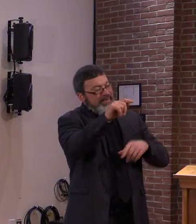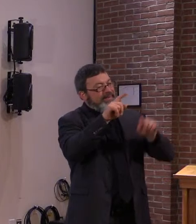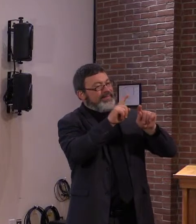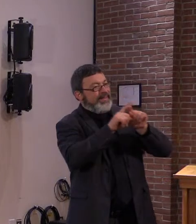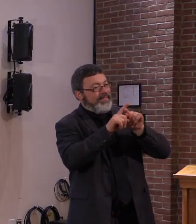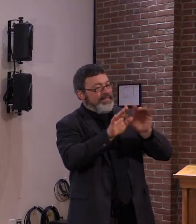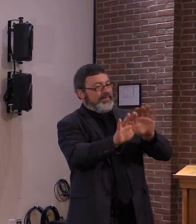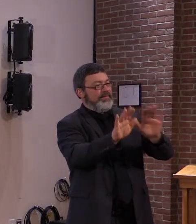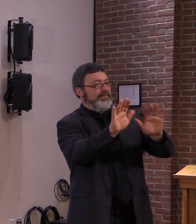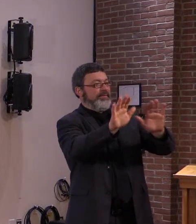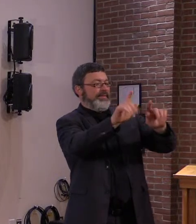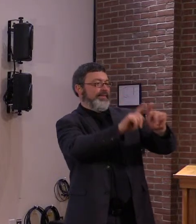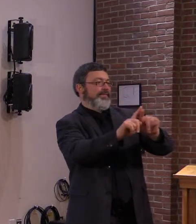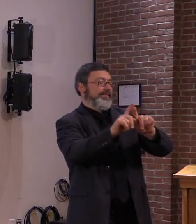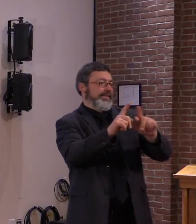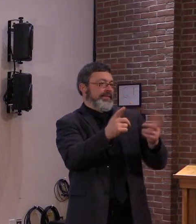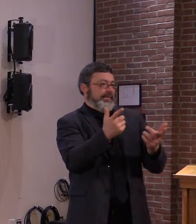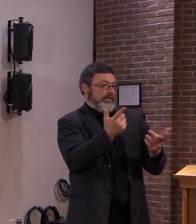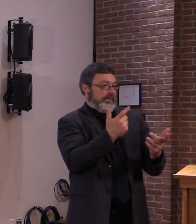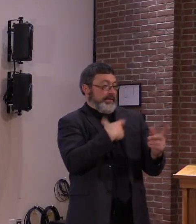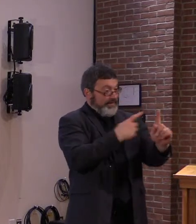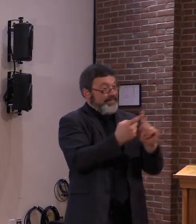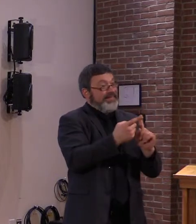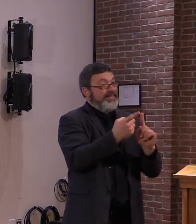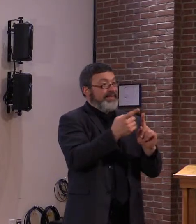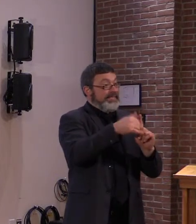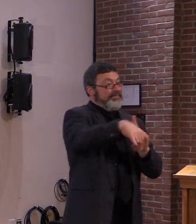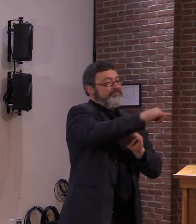surveillance testing? No, not at this point in time.